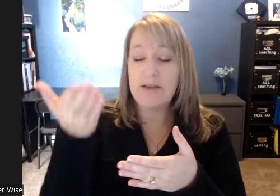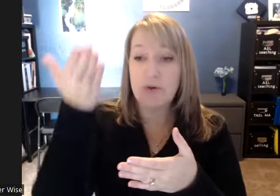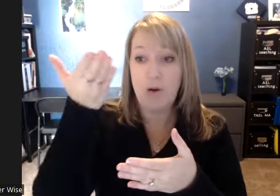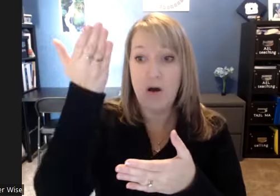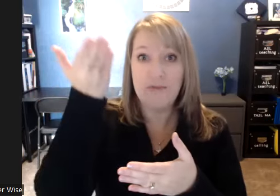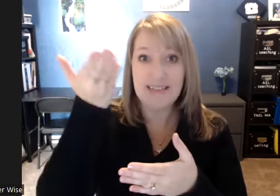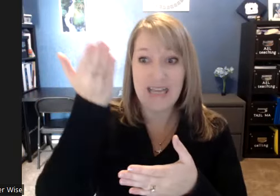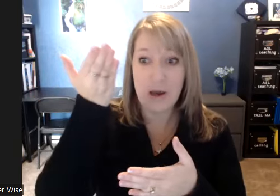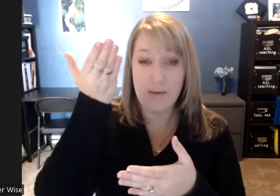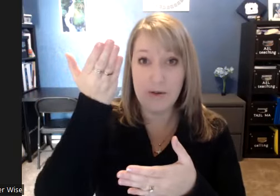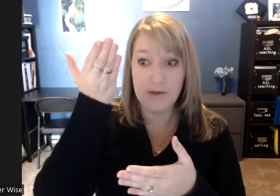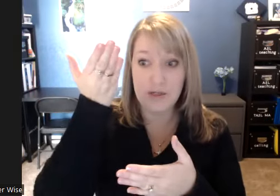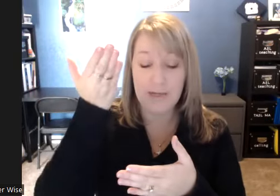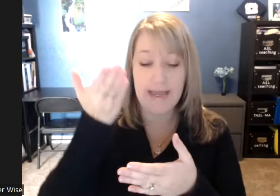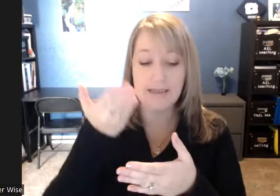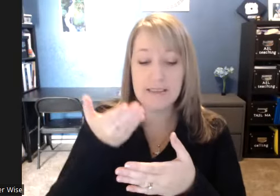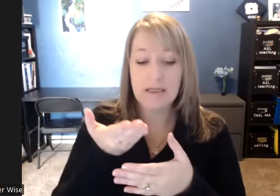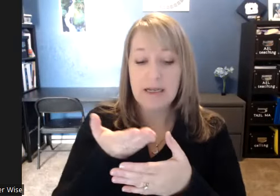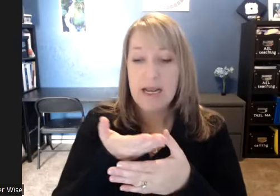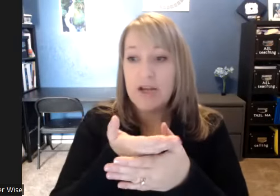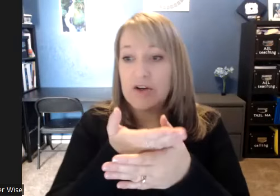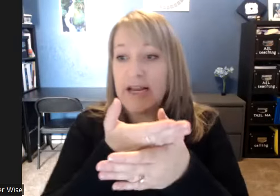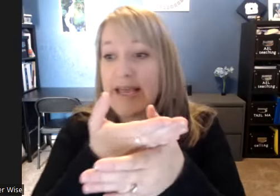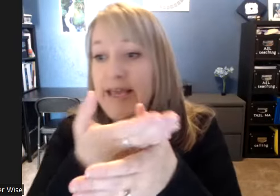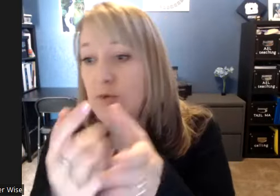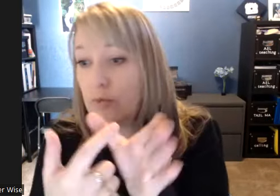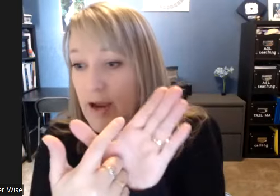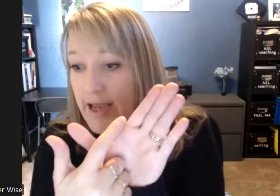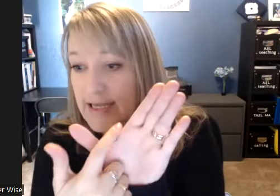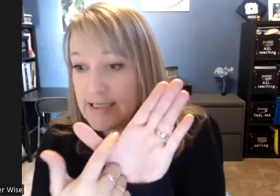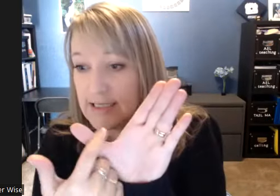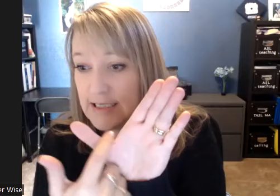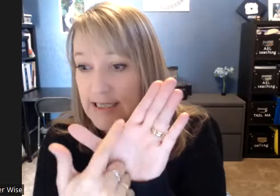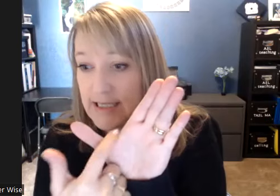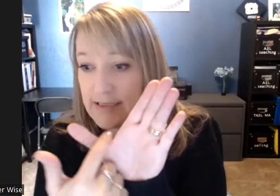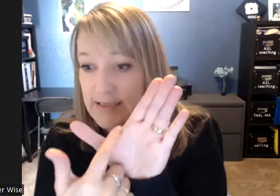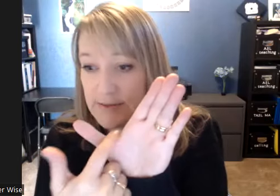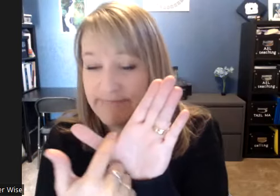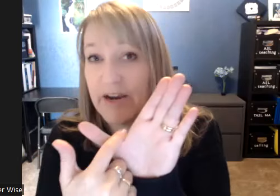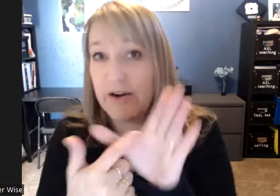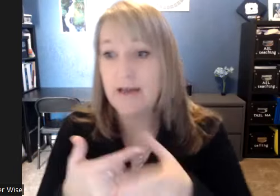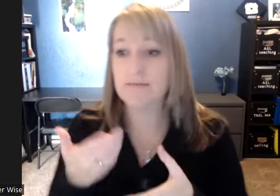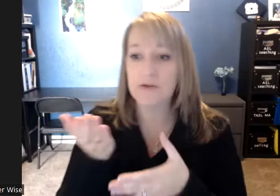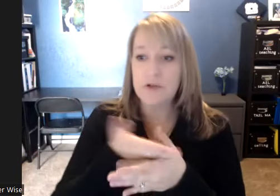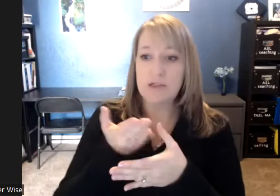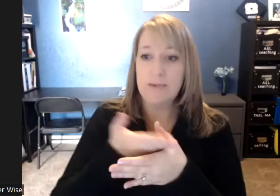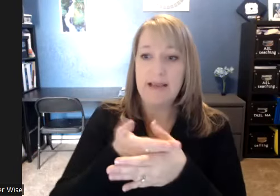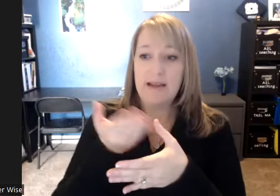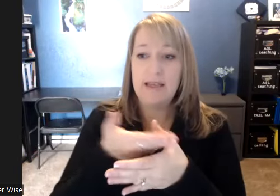have your palm facing up on your dominant hand, and you're going to hit right in this area of your non-dominant hand. Hit,